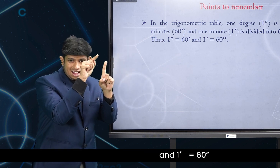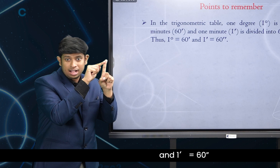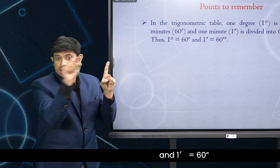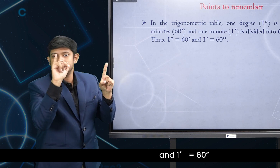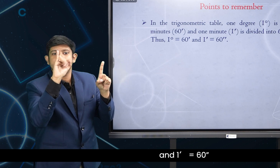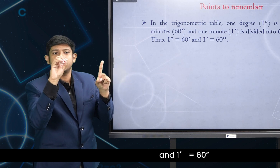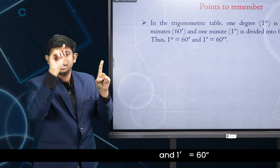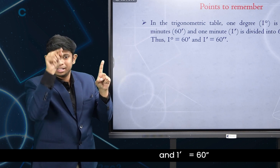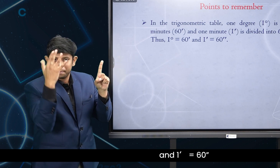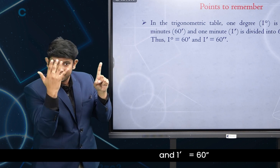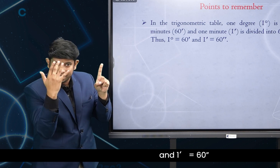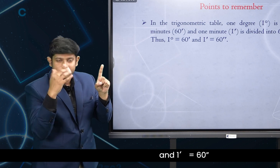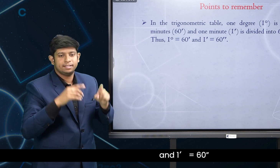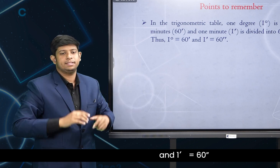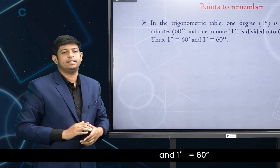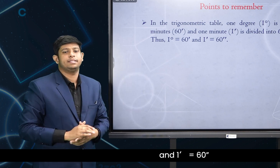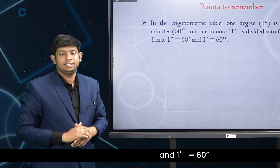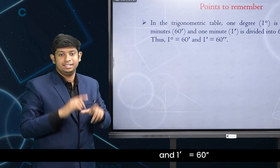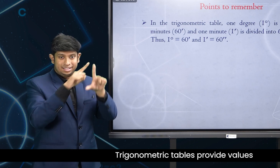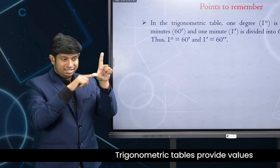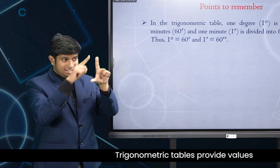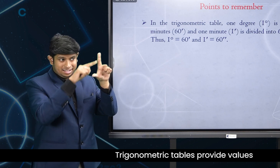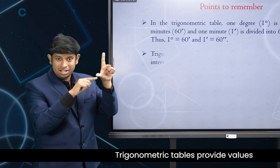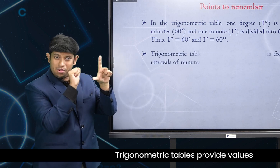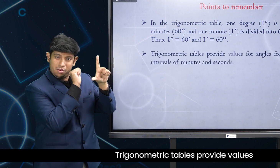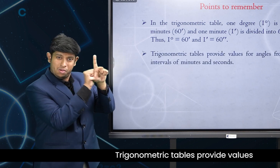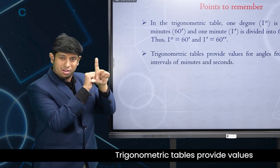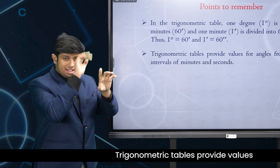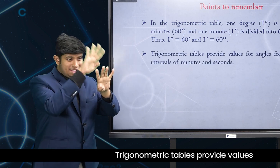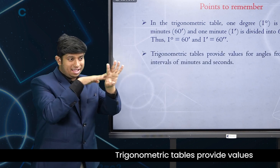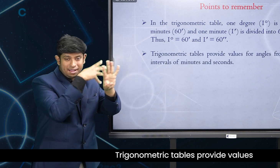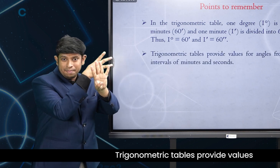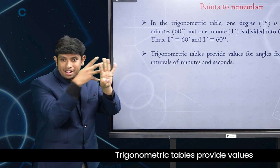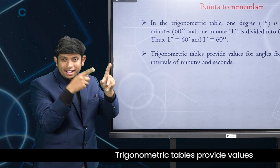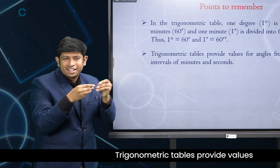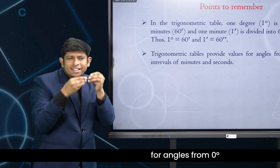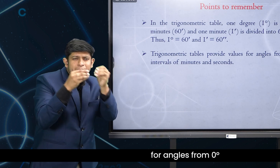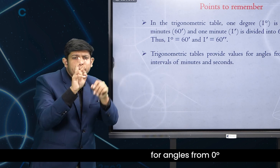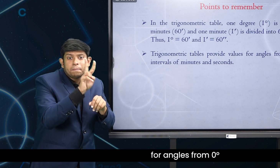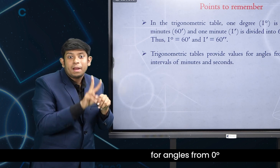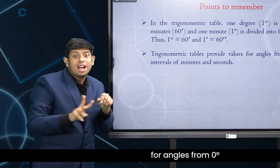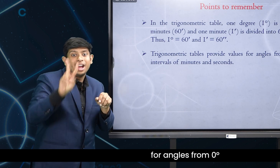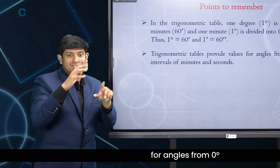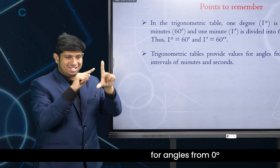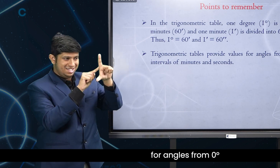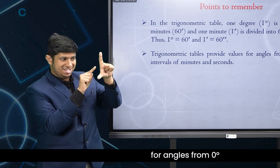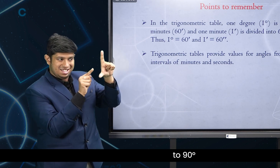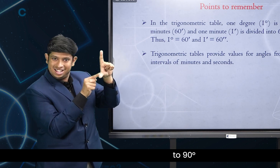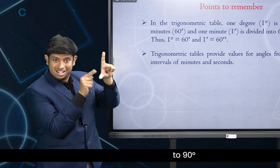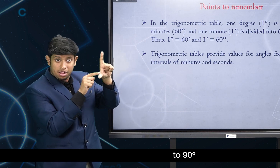minute is equal to 60 seconds. Trigonometric table provide values for angles from 0 degrees to 90